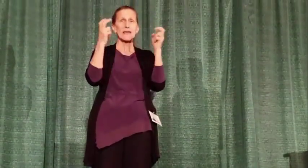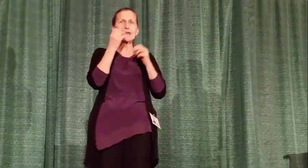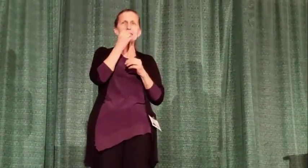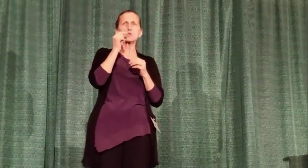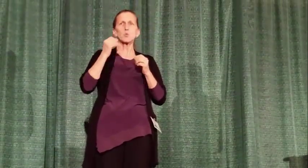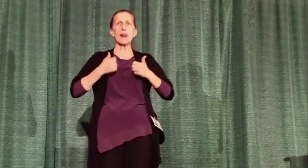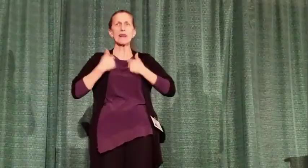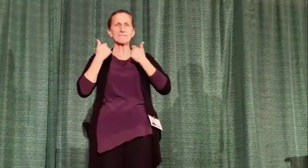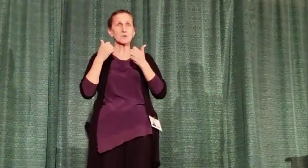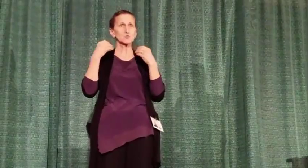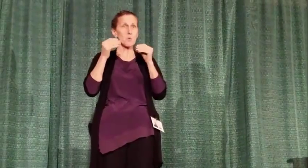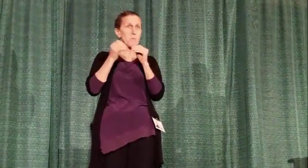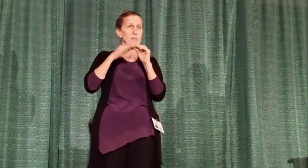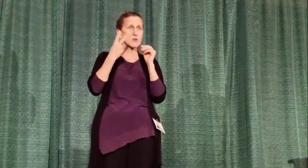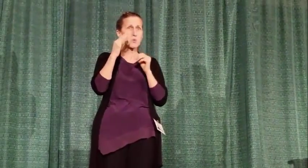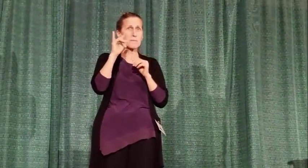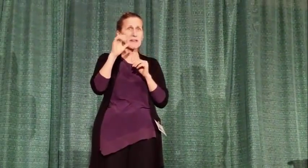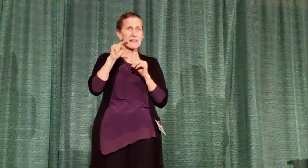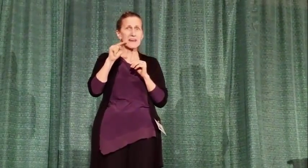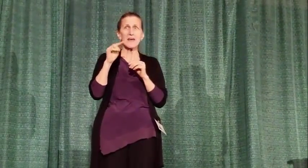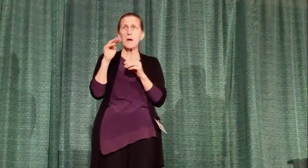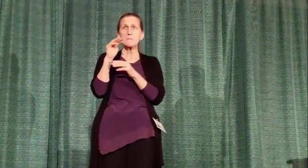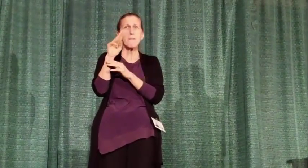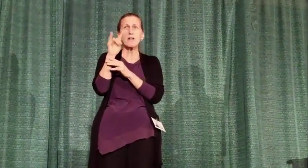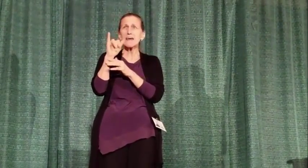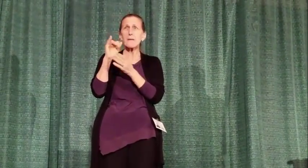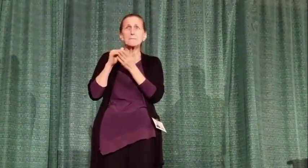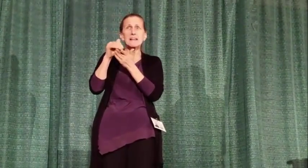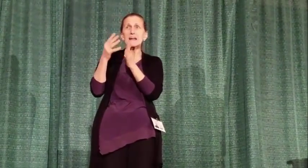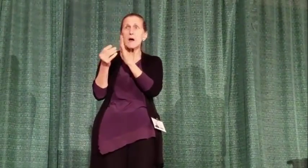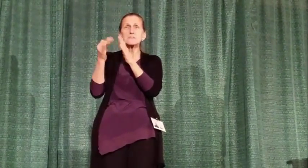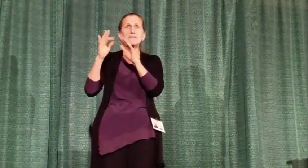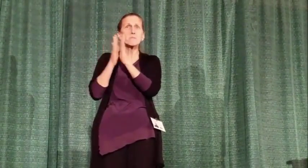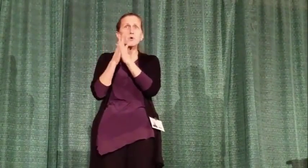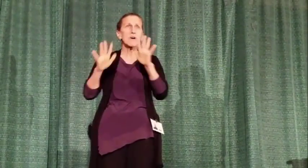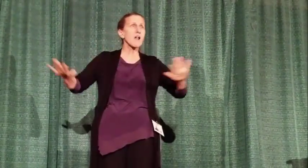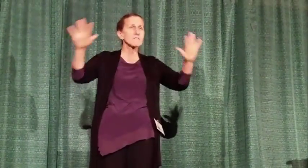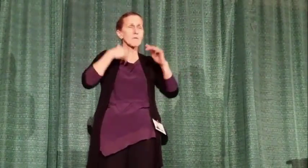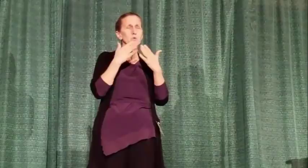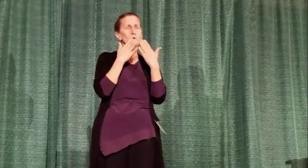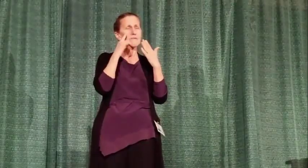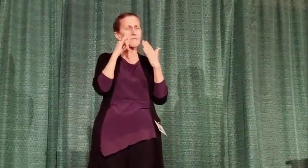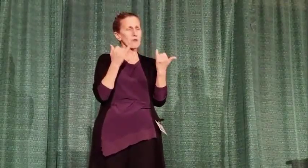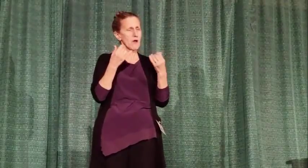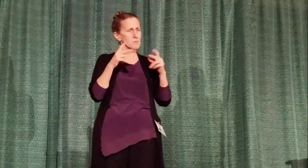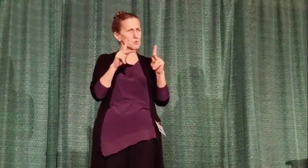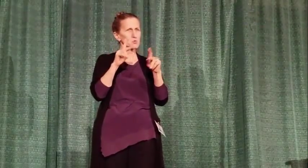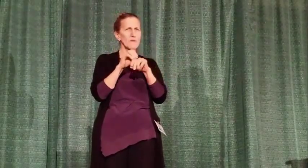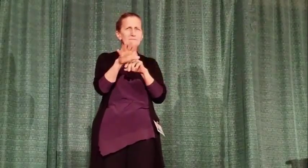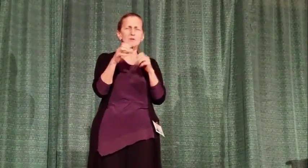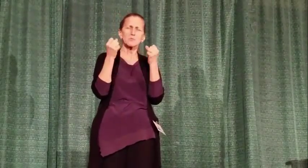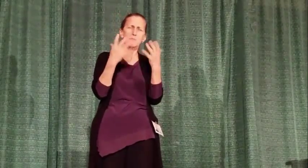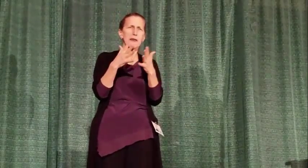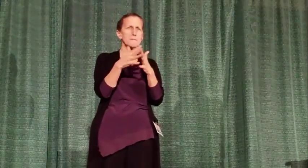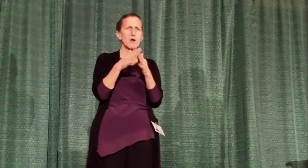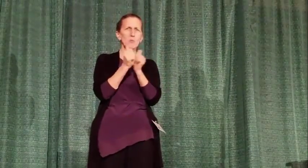more than 2 million copies, and I've sold multiple millions of copies of books, which is, I'm so grateful to have this opportunity to affect so many Americans in such